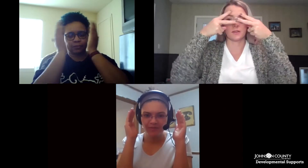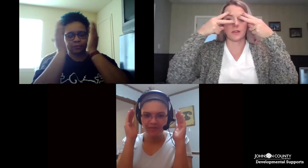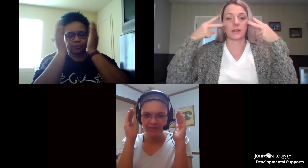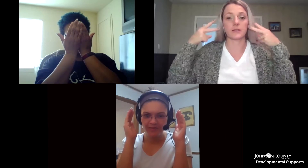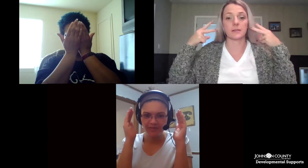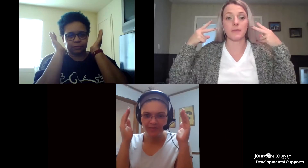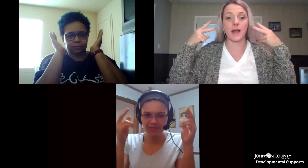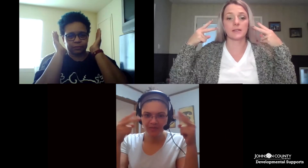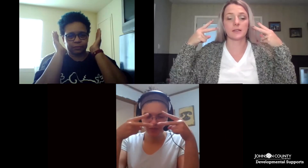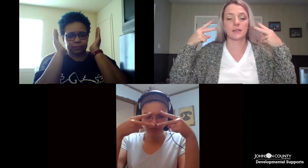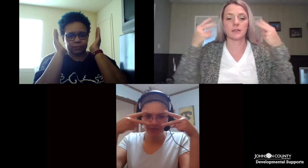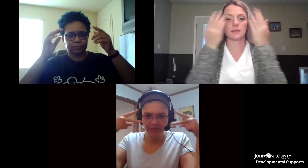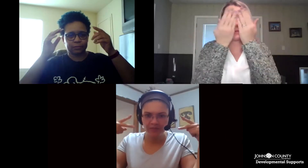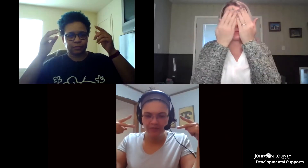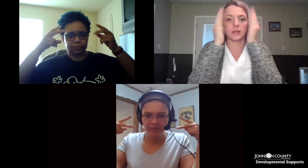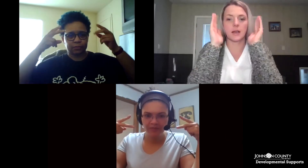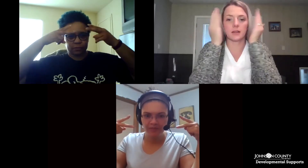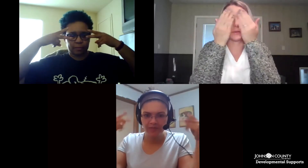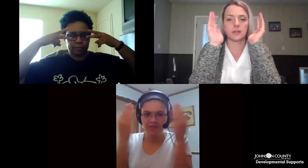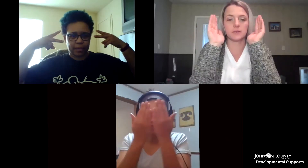So then like this is mask, but Halloween.